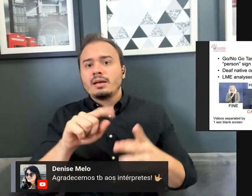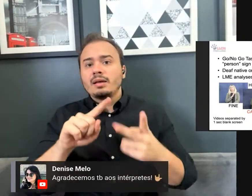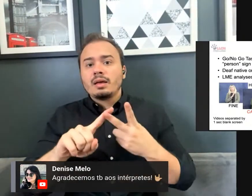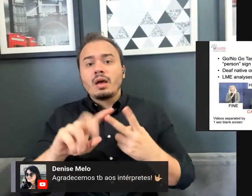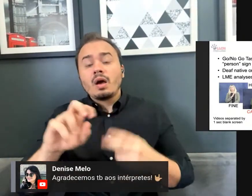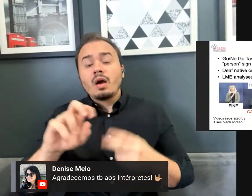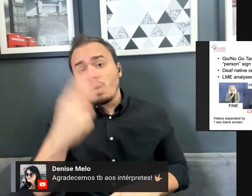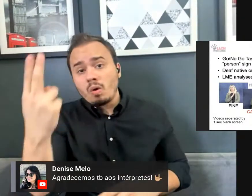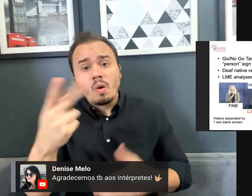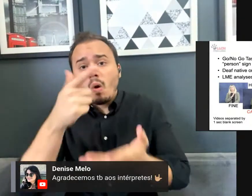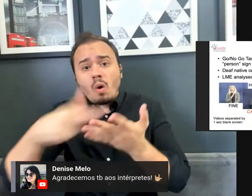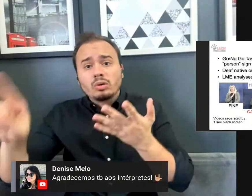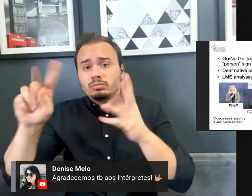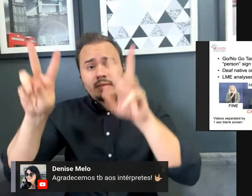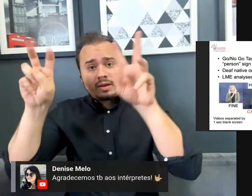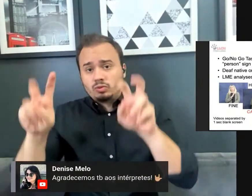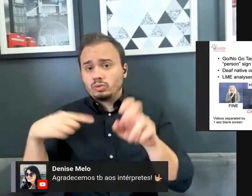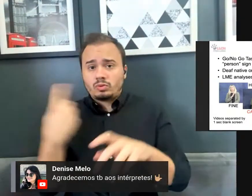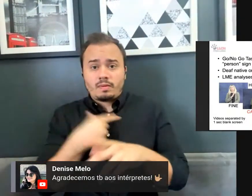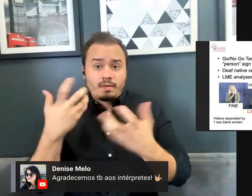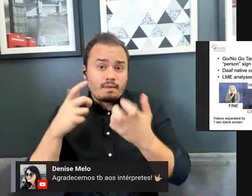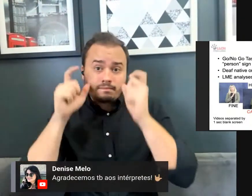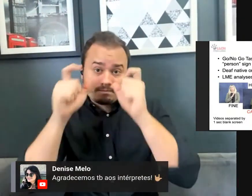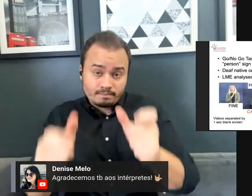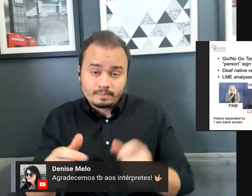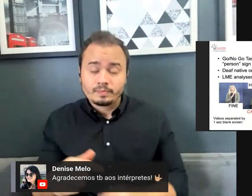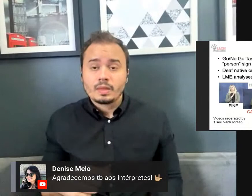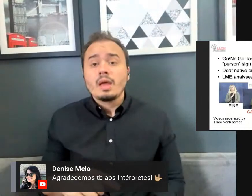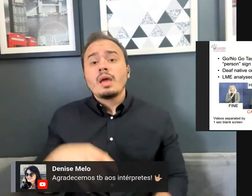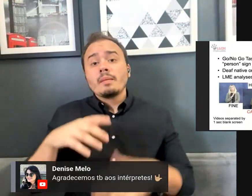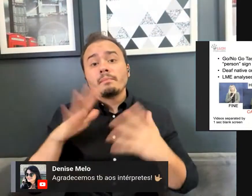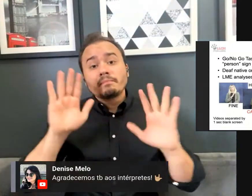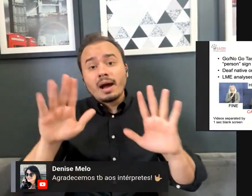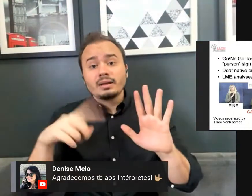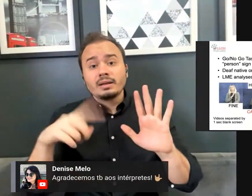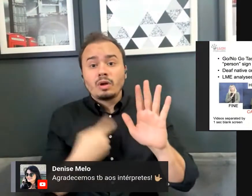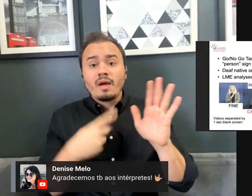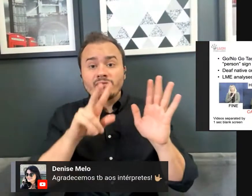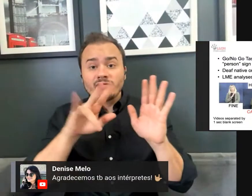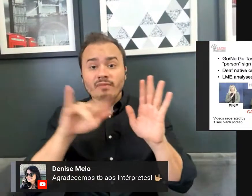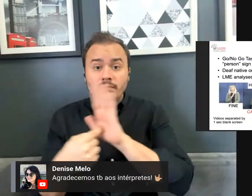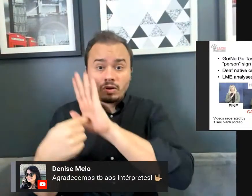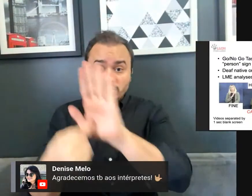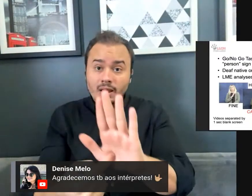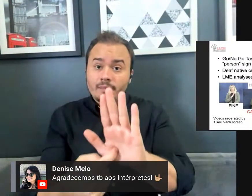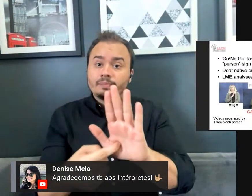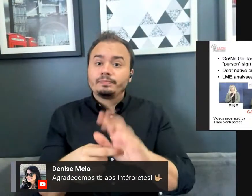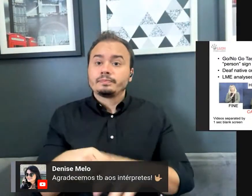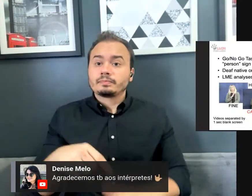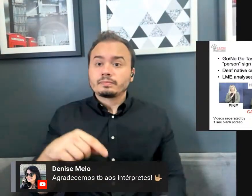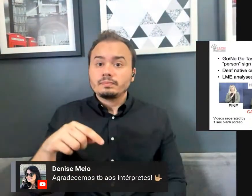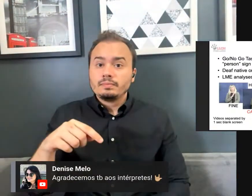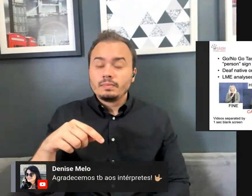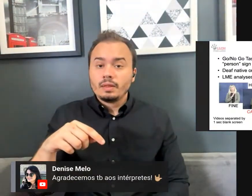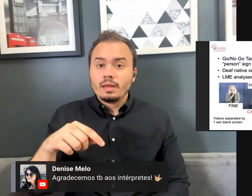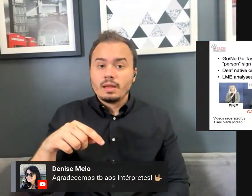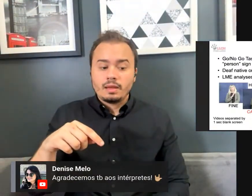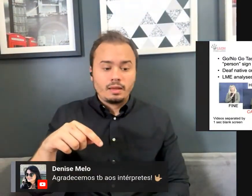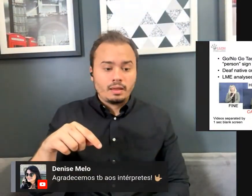this, the scout maps that I'm going to show you are not really voltage maps. They're maps of